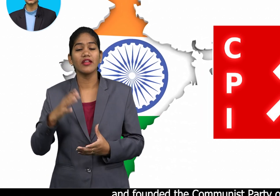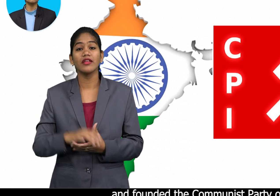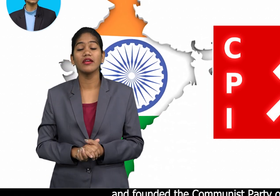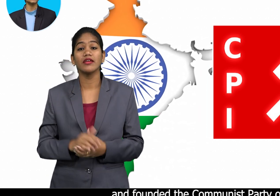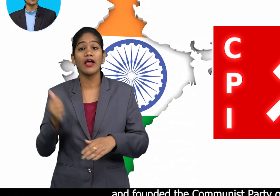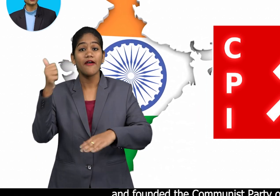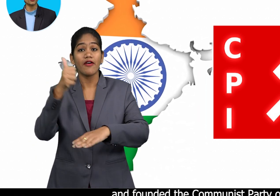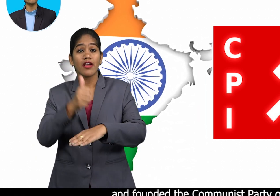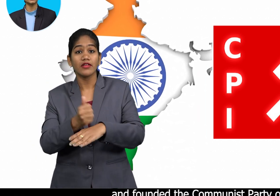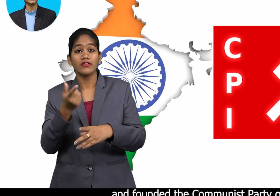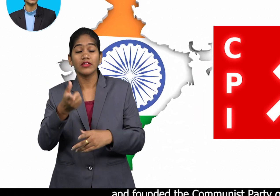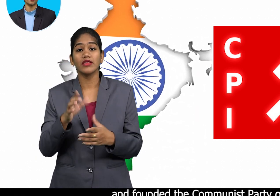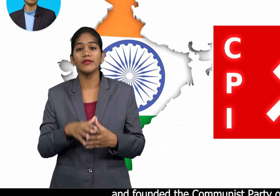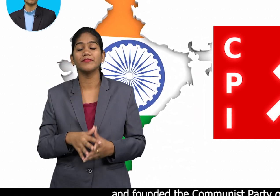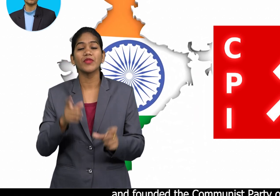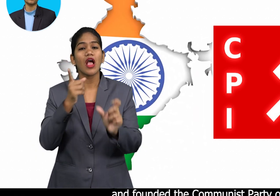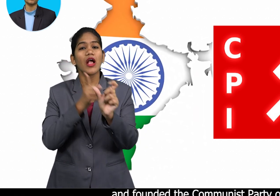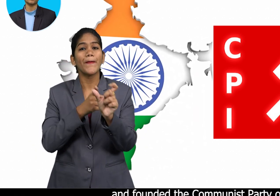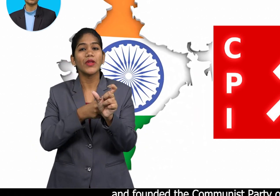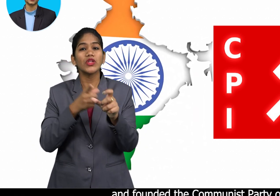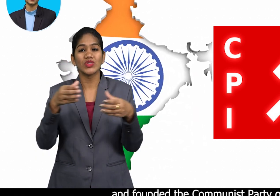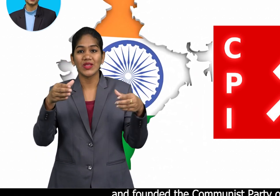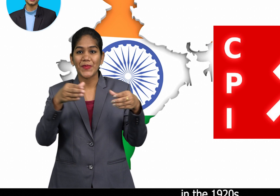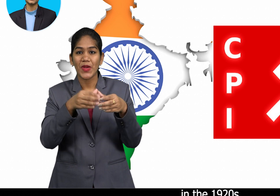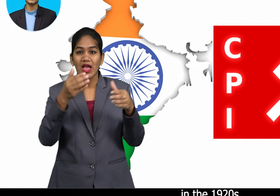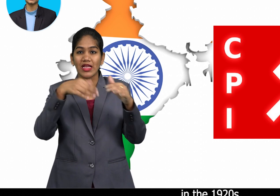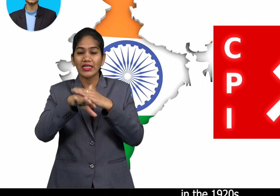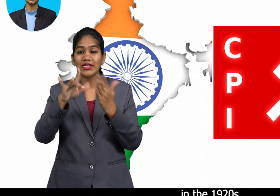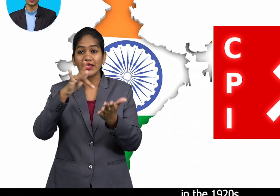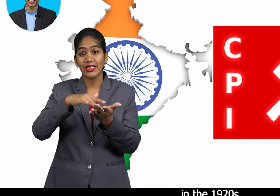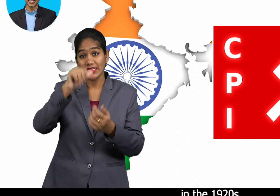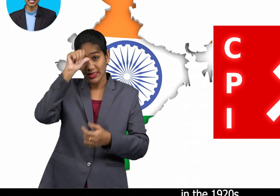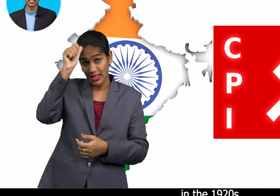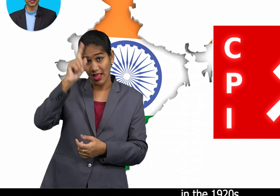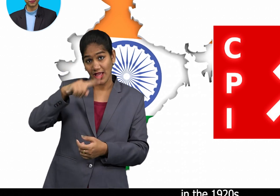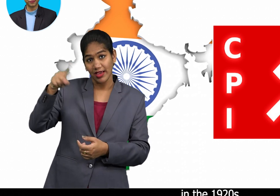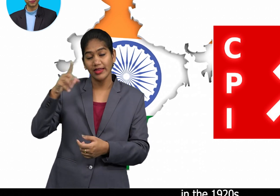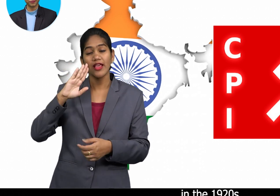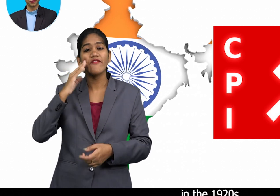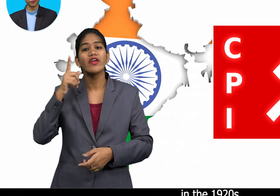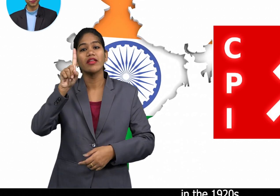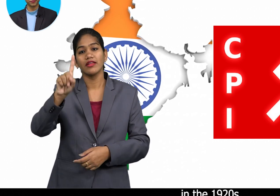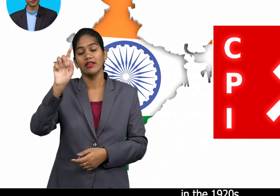the Communist Party of India in the 1920s.